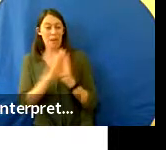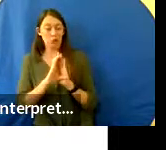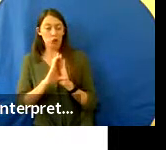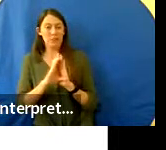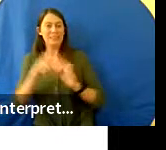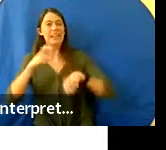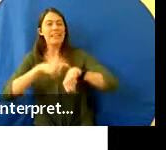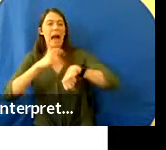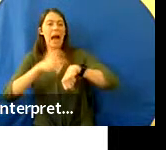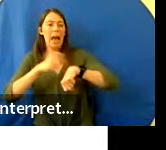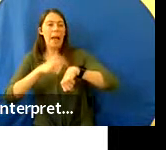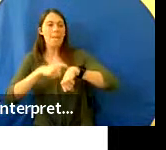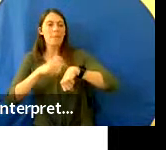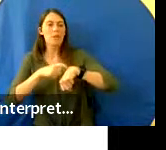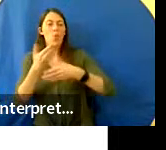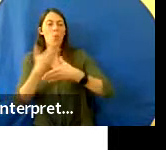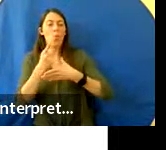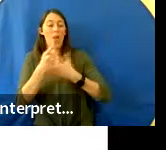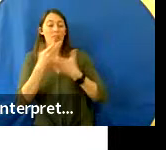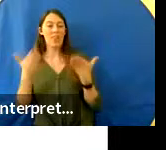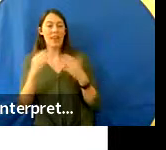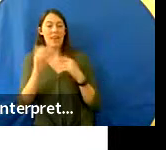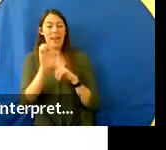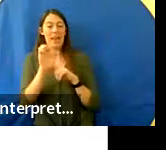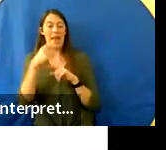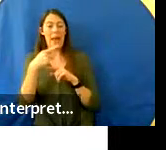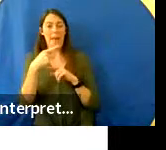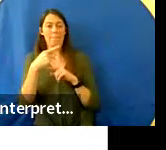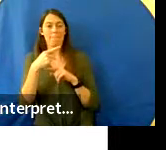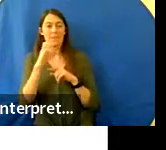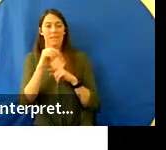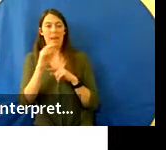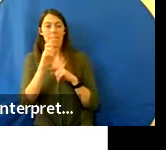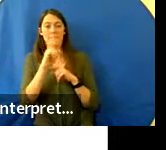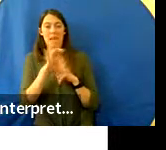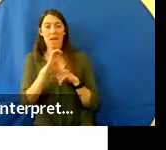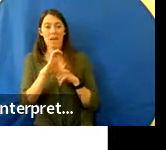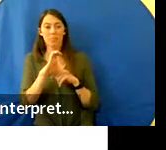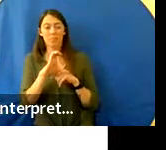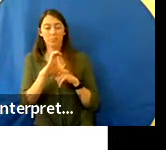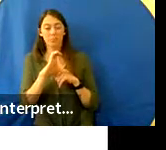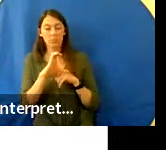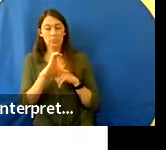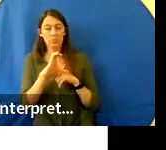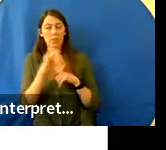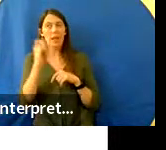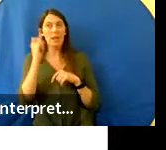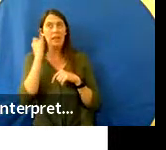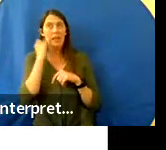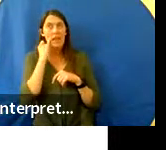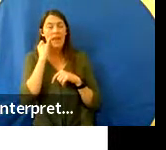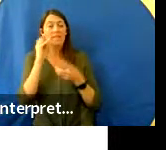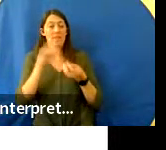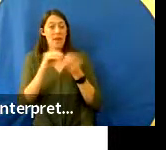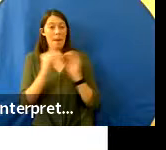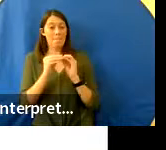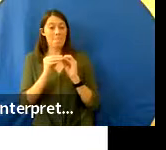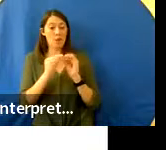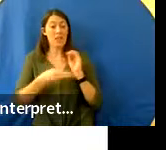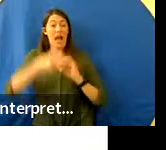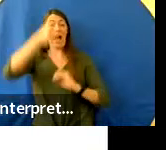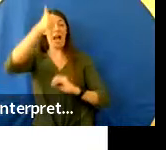something is epidemic or not is if the number of cases in a given time are more than you would expect. That's